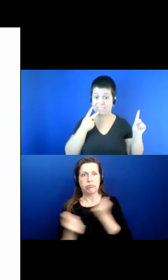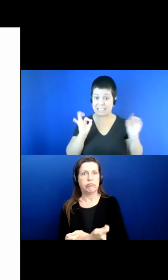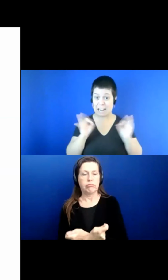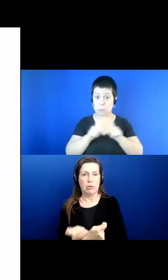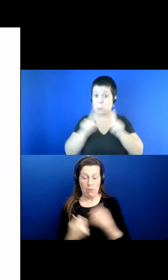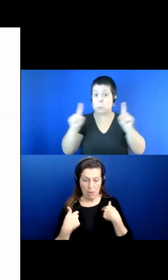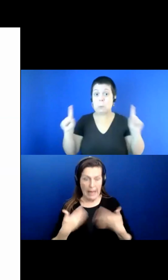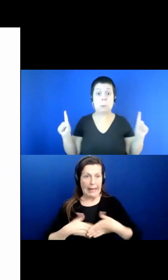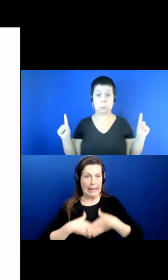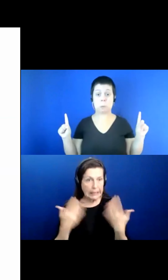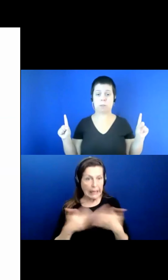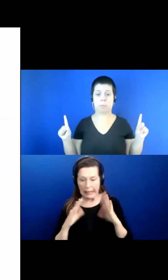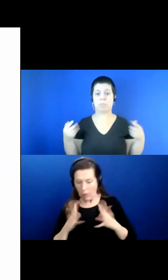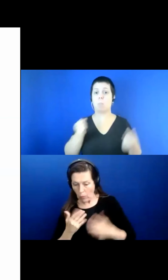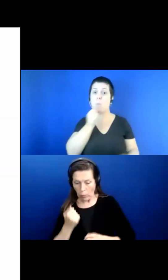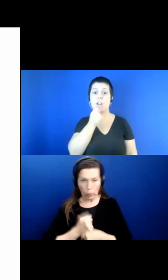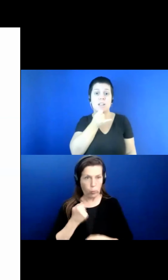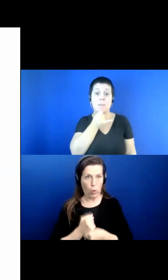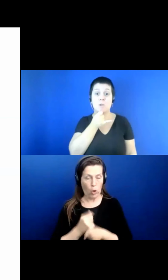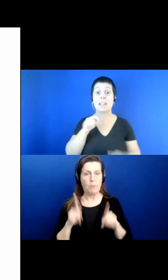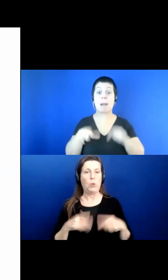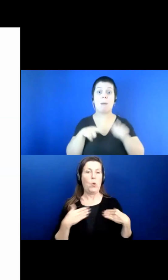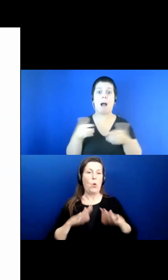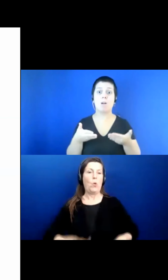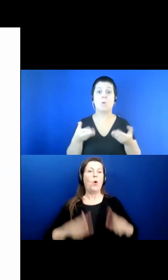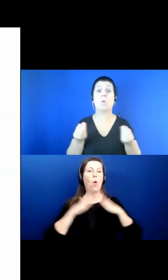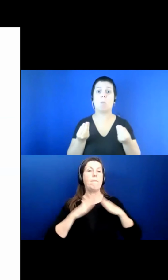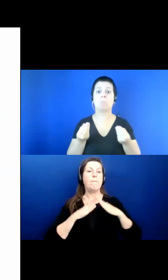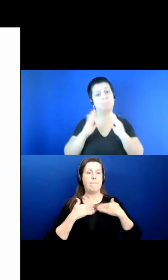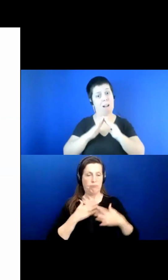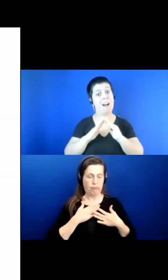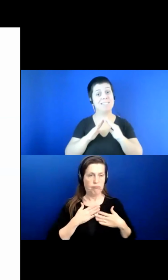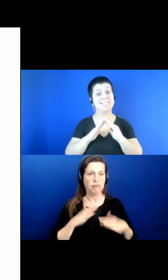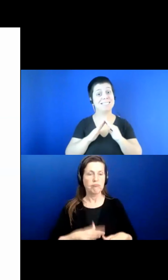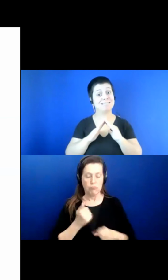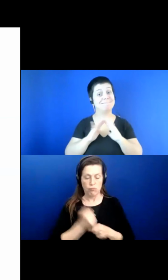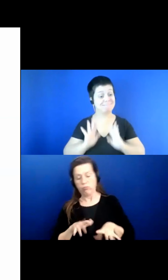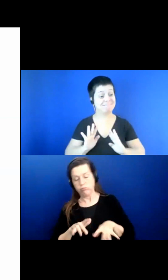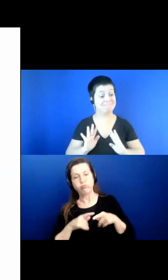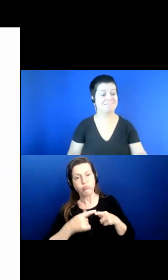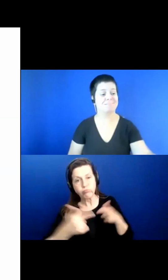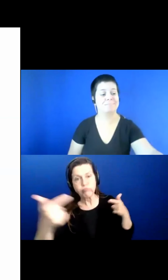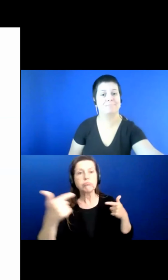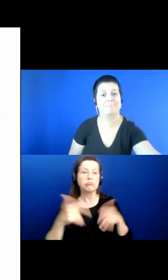of our daily work, for example, is done from home, with the challenge to